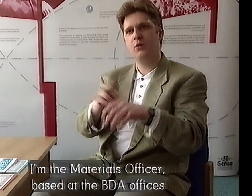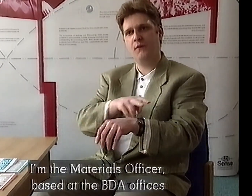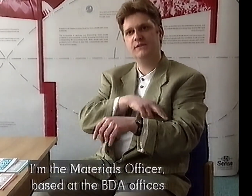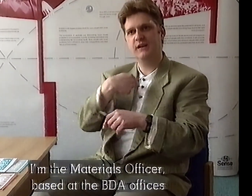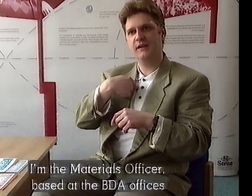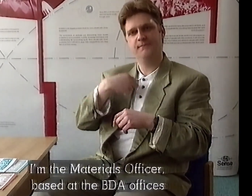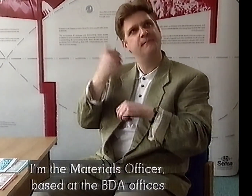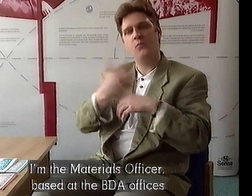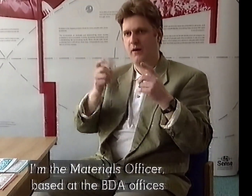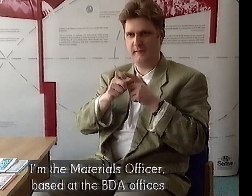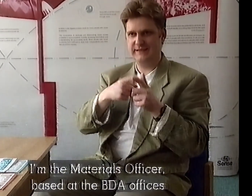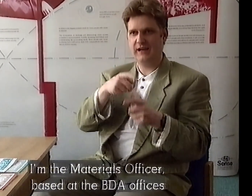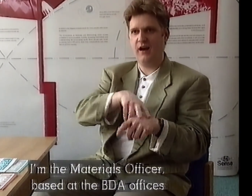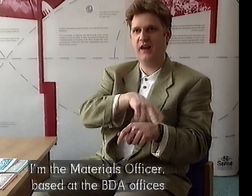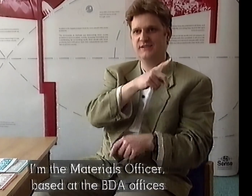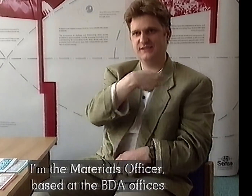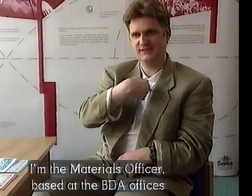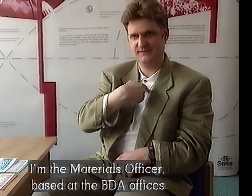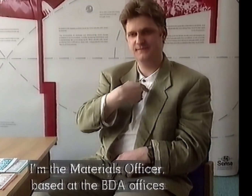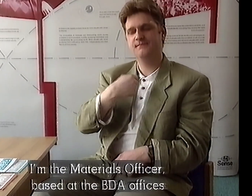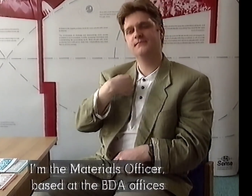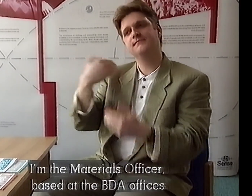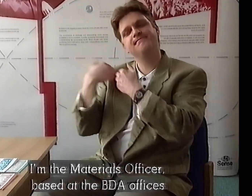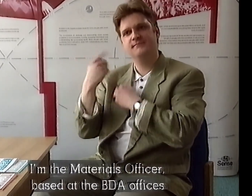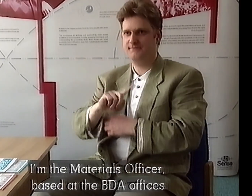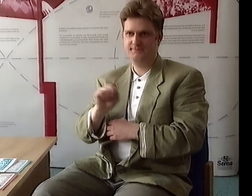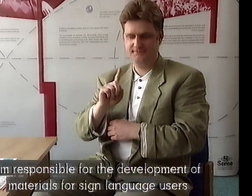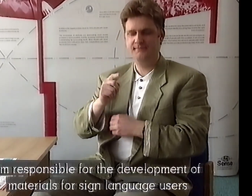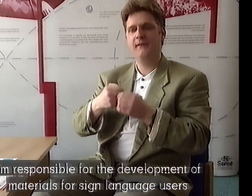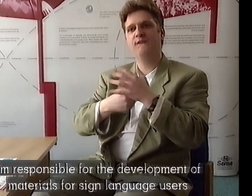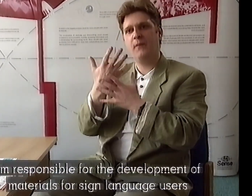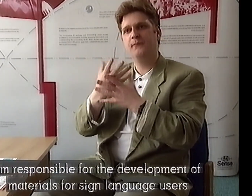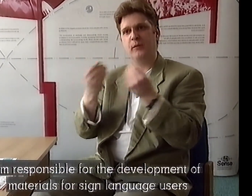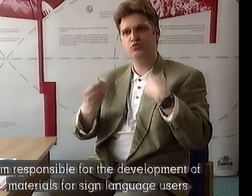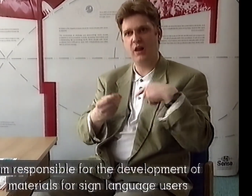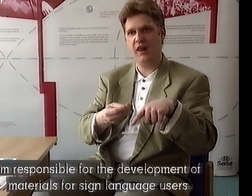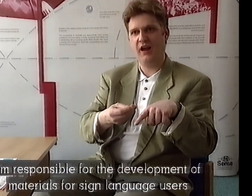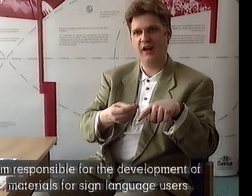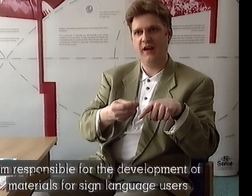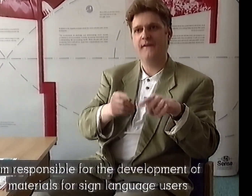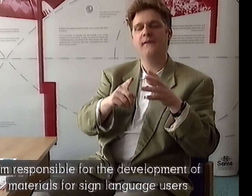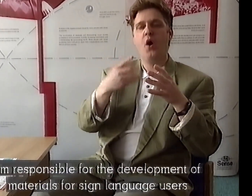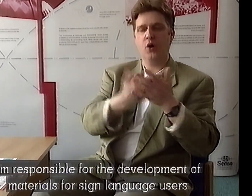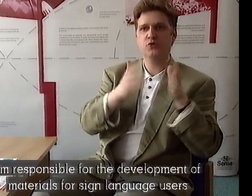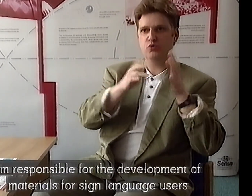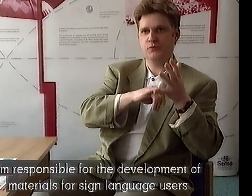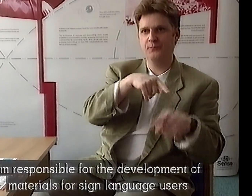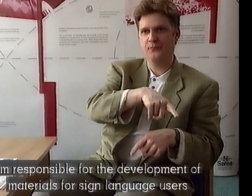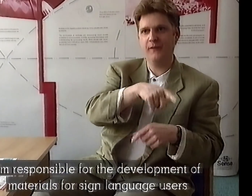I'm the materials officer based at the BDA offices in Carlisle. I'm responsible for the development of materials about Usher syndrome for sign